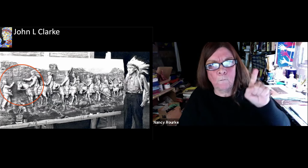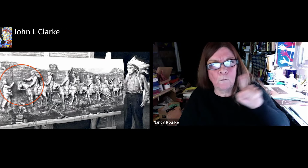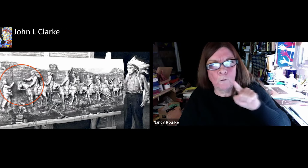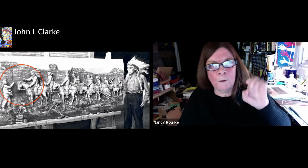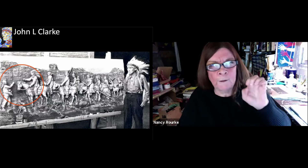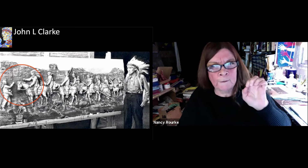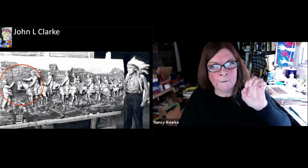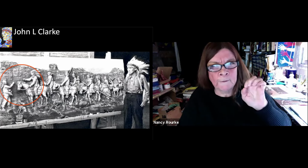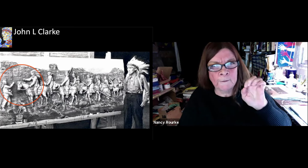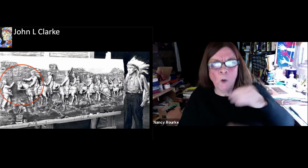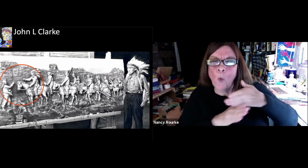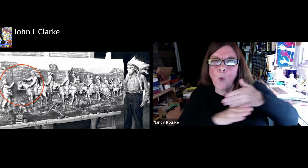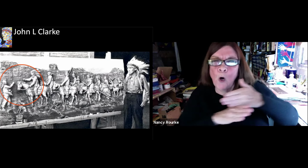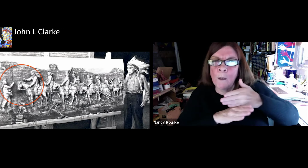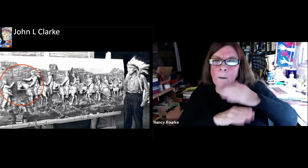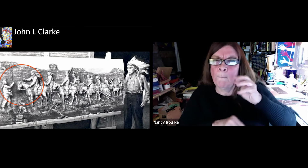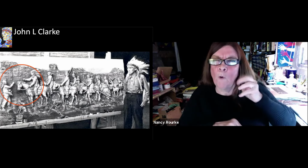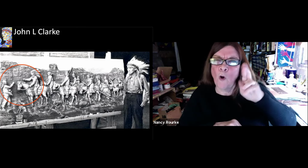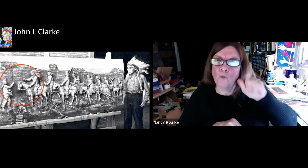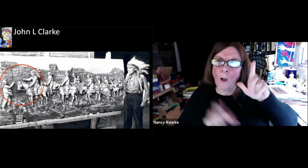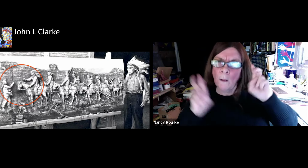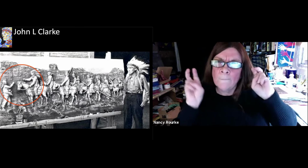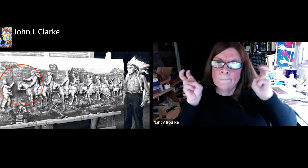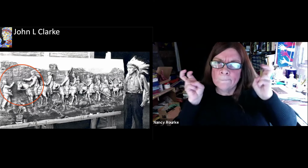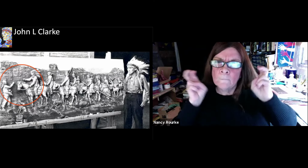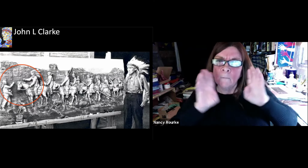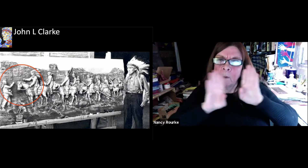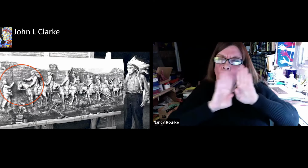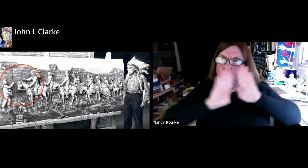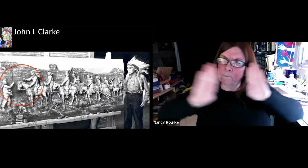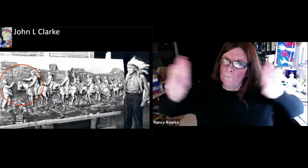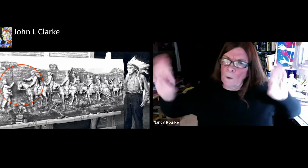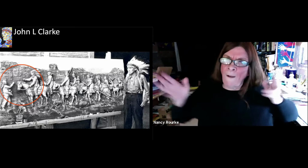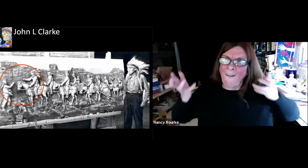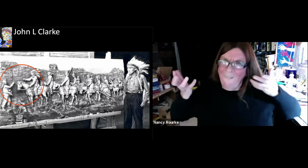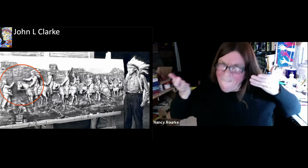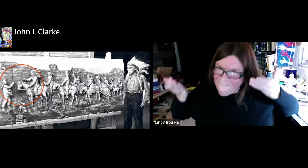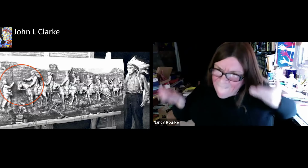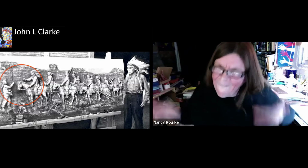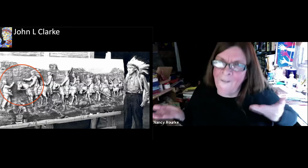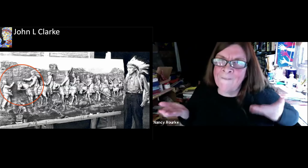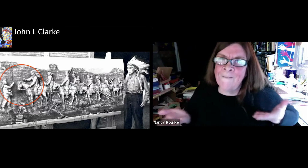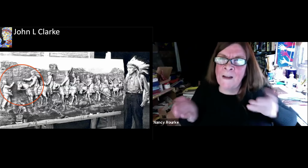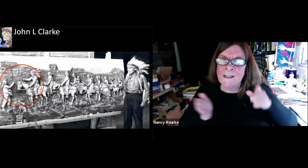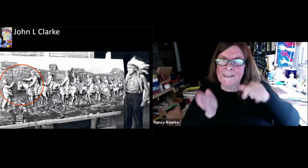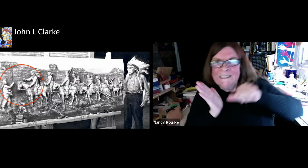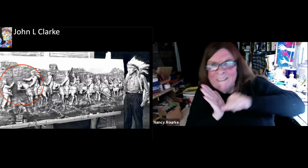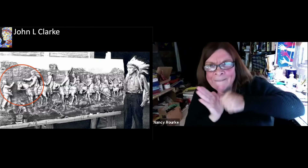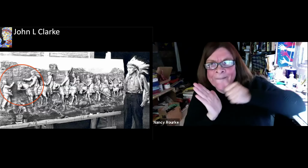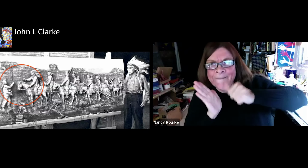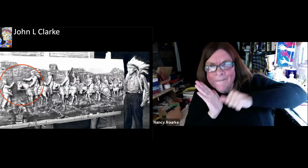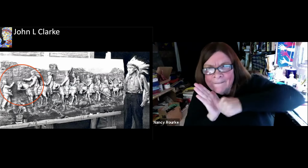It is actually. Something called. A freezy. Which is a. Mural. Carved out of wood.